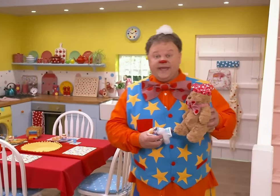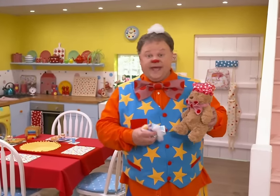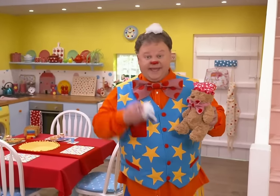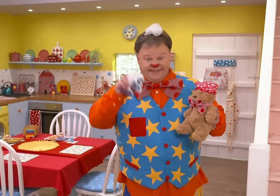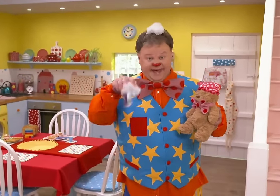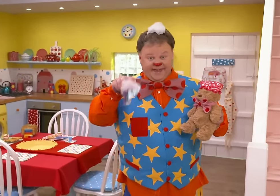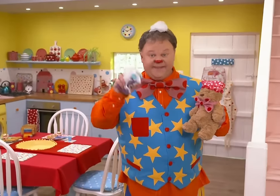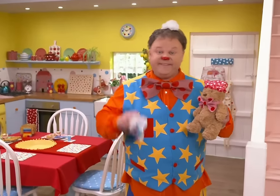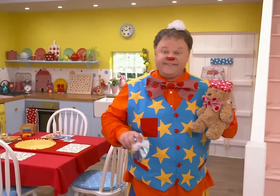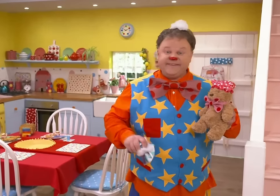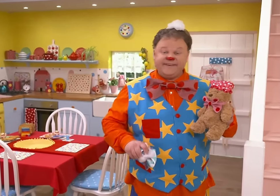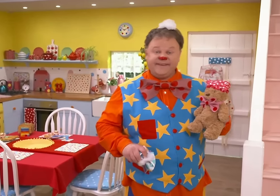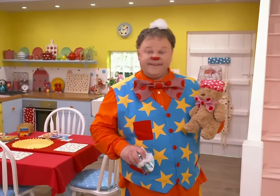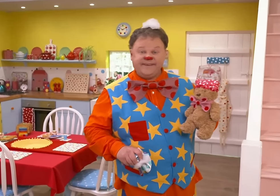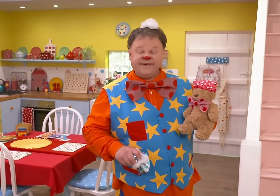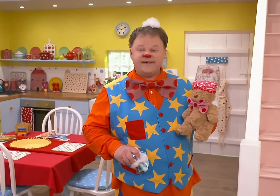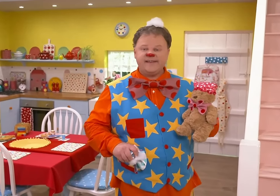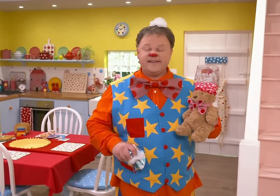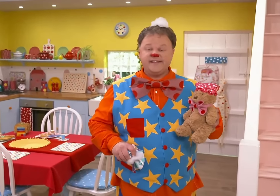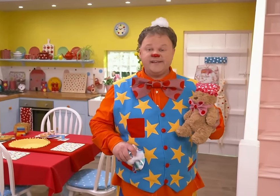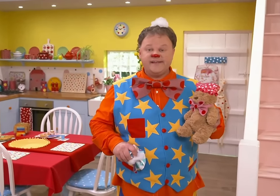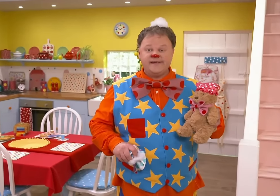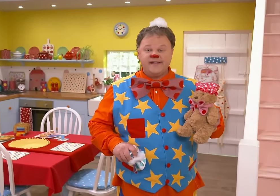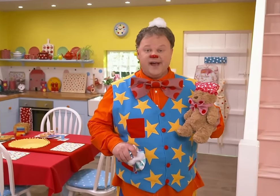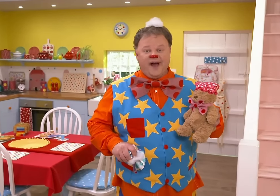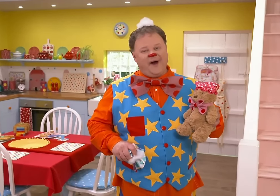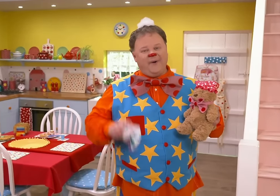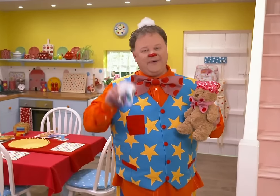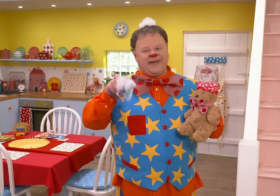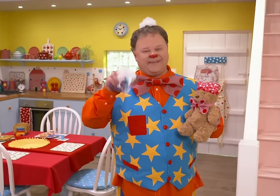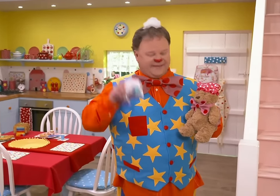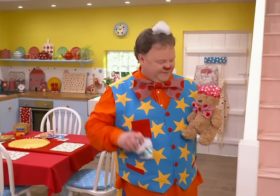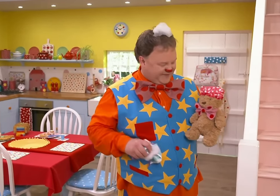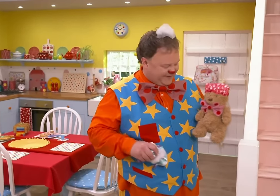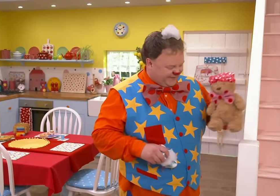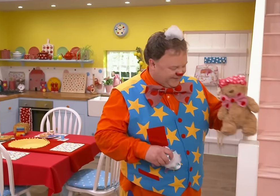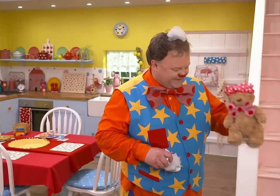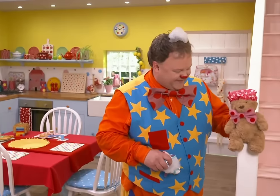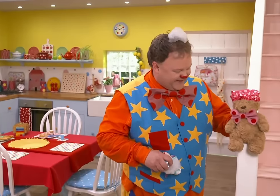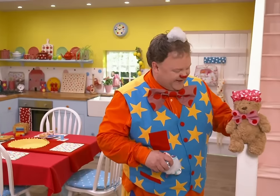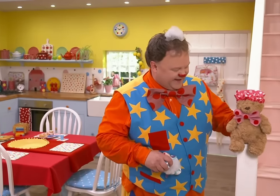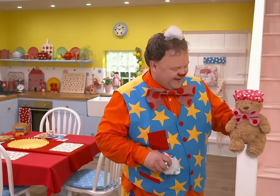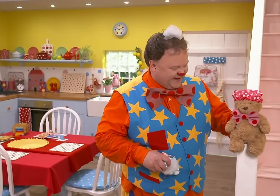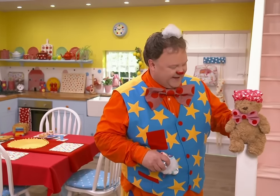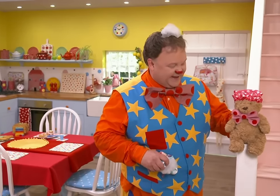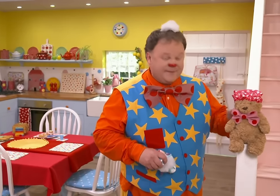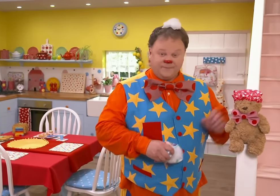Tumble. Yes? Can you show us the sign for bath? Oh, yes, of course.